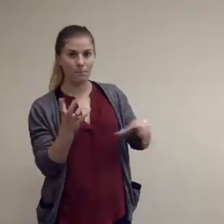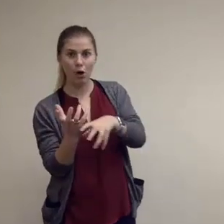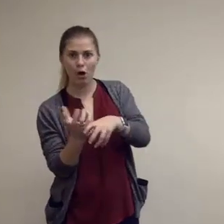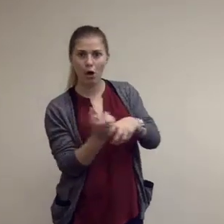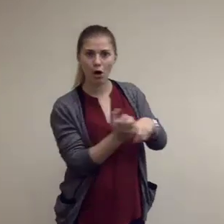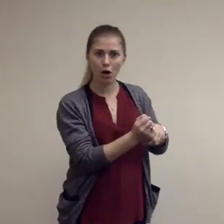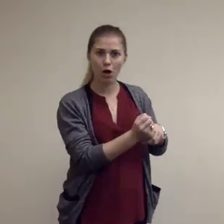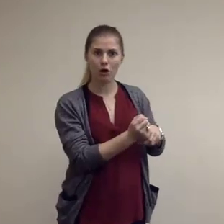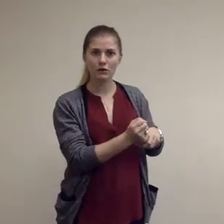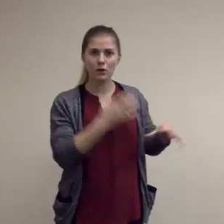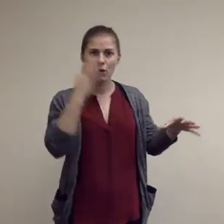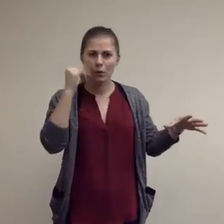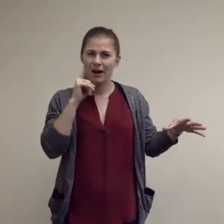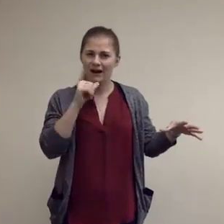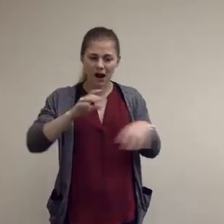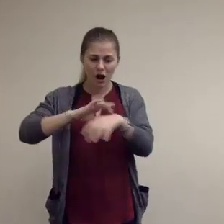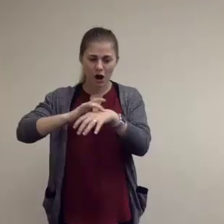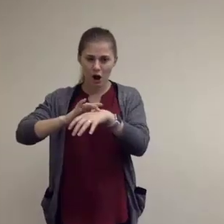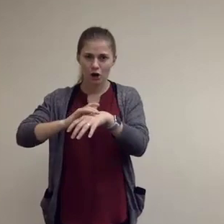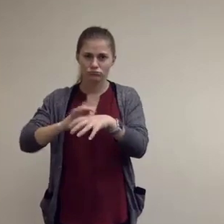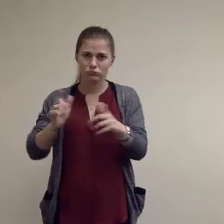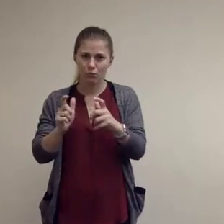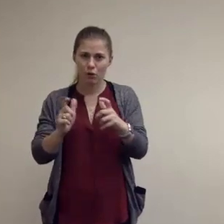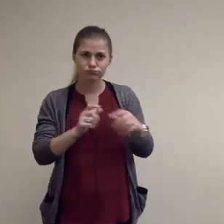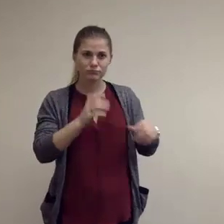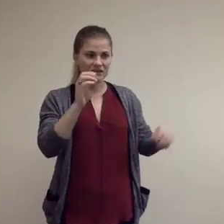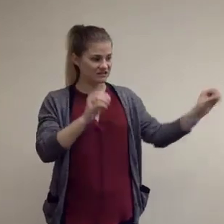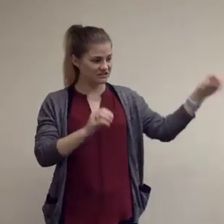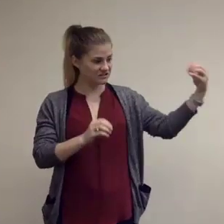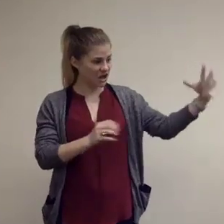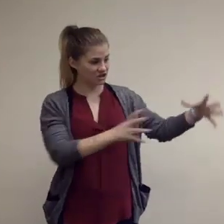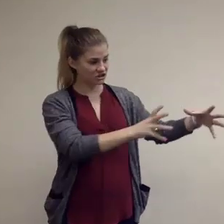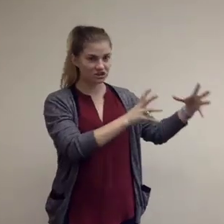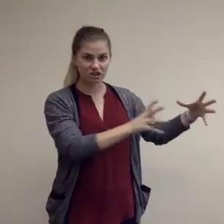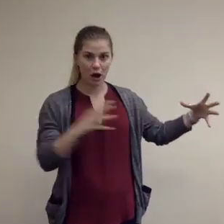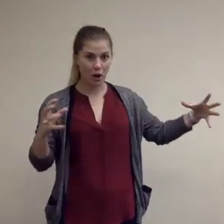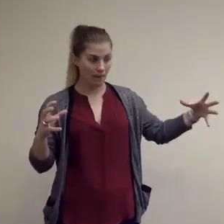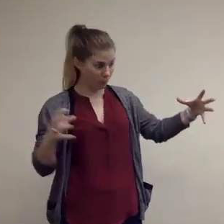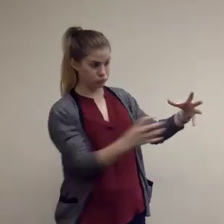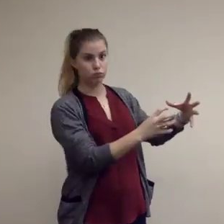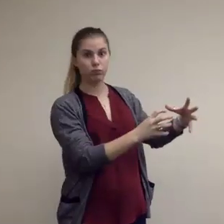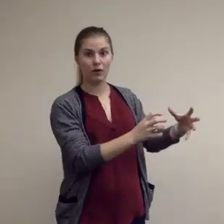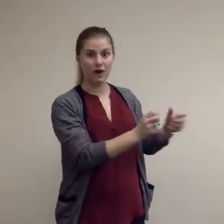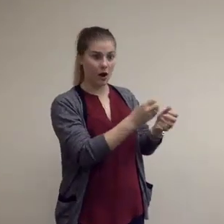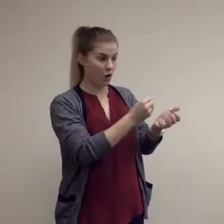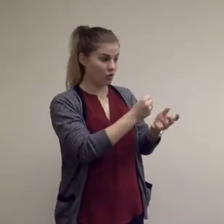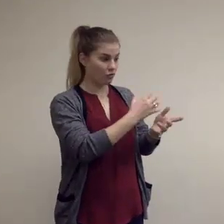sun? What about the sun and the Earth and the moon? The sun is a lot larger, but it is also what? It